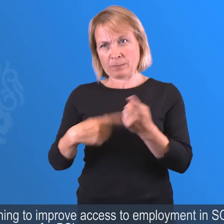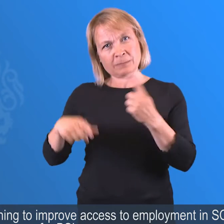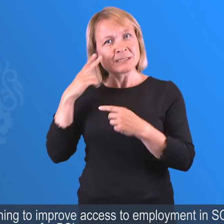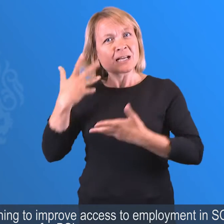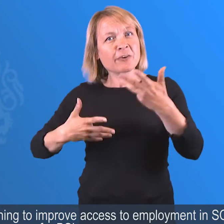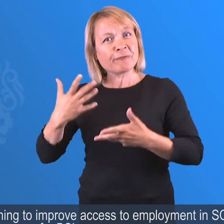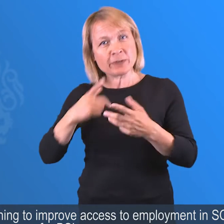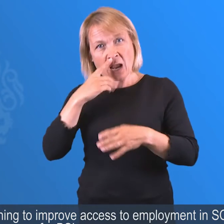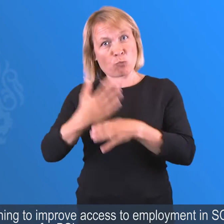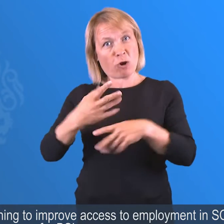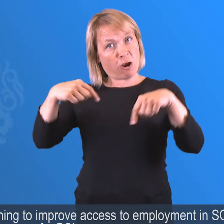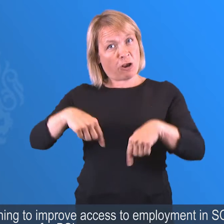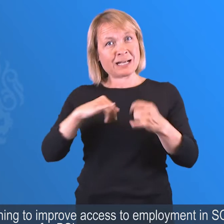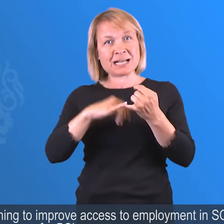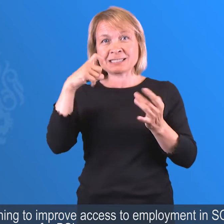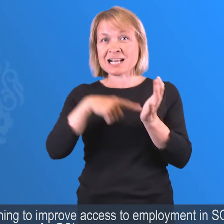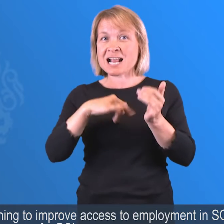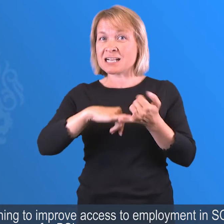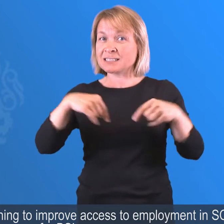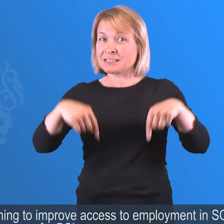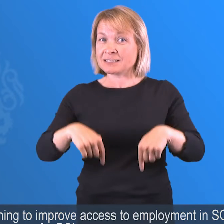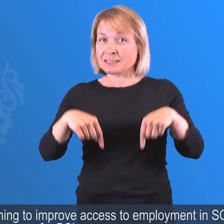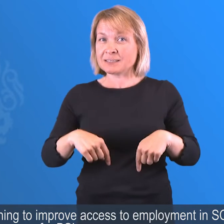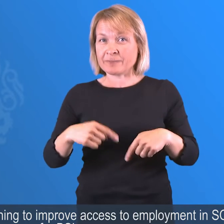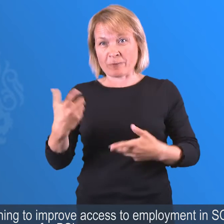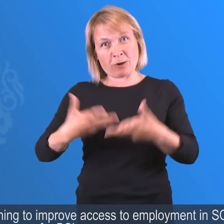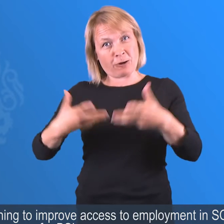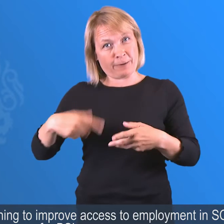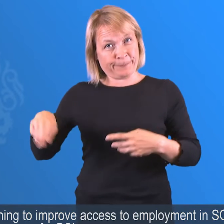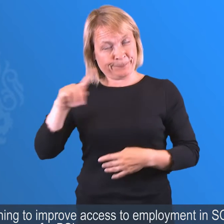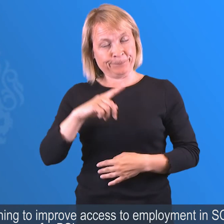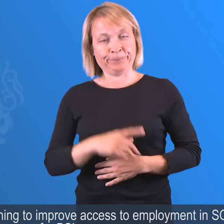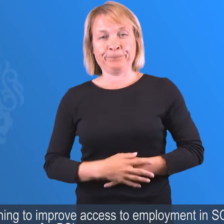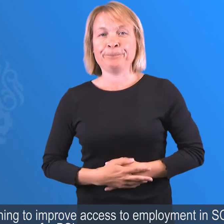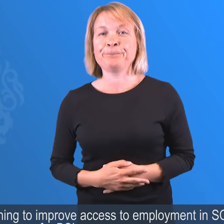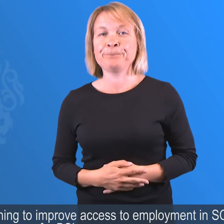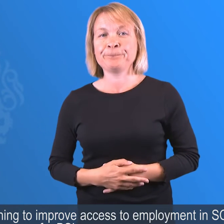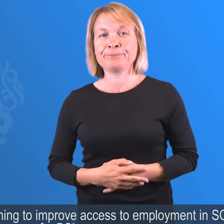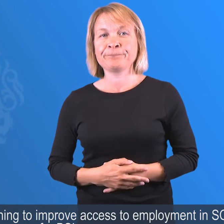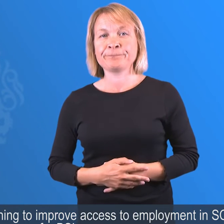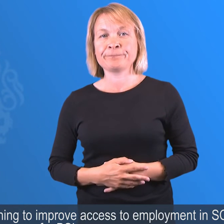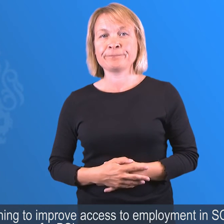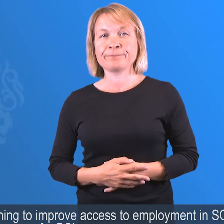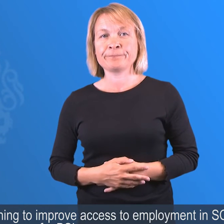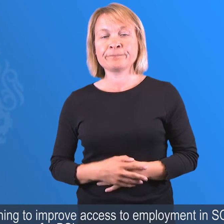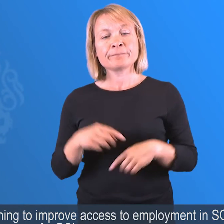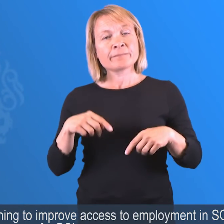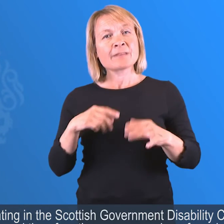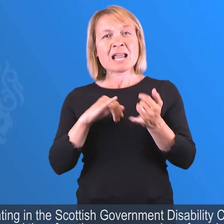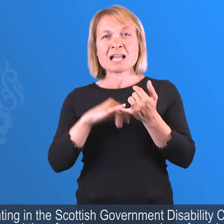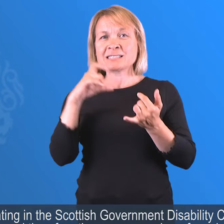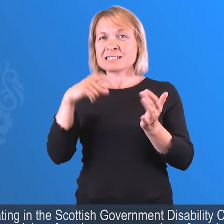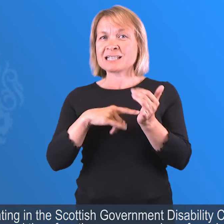We are also planning to improve access to employment in SCTS for BSL users.